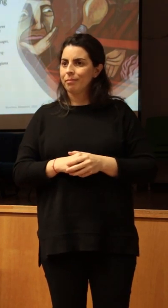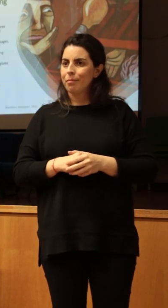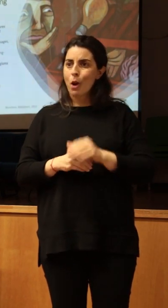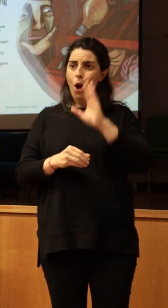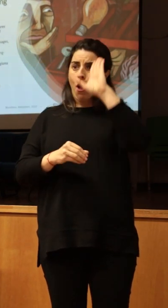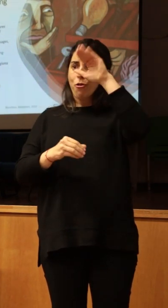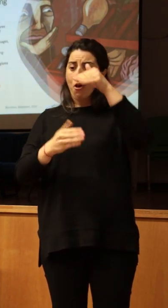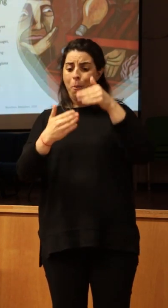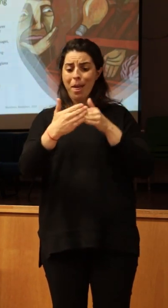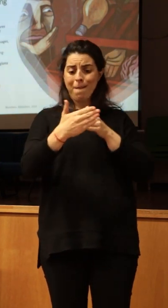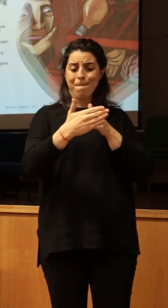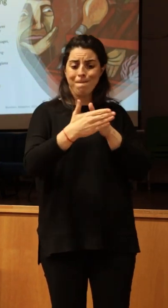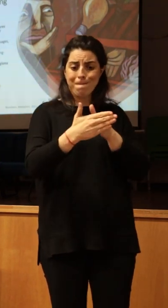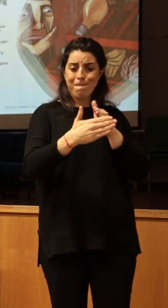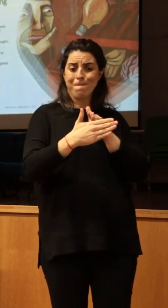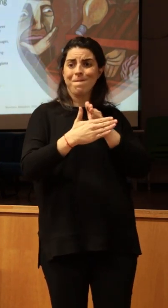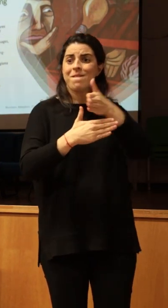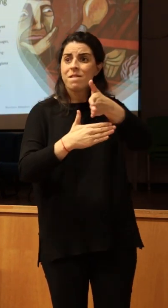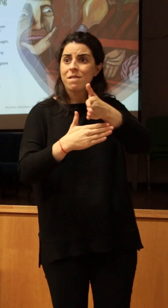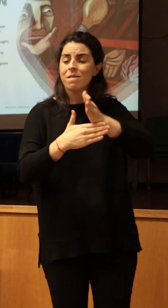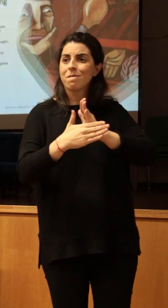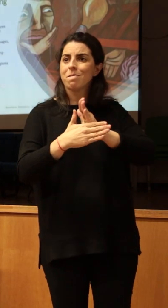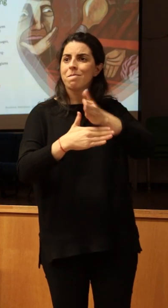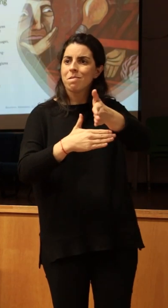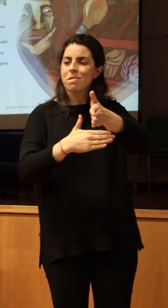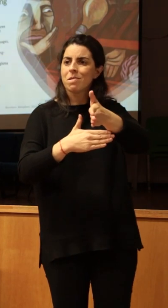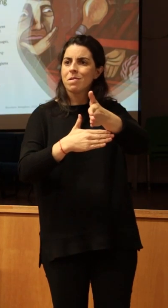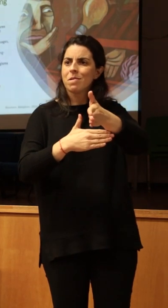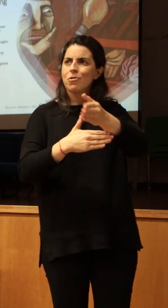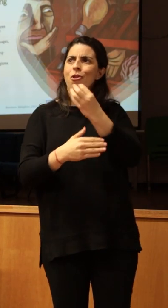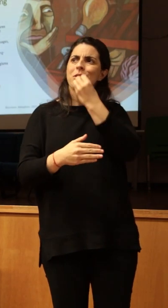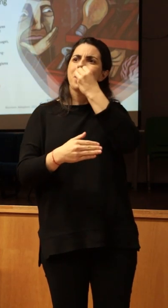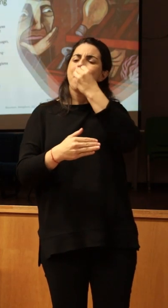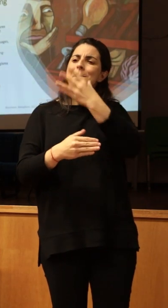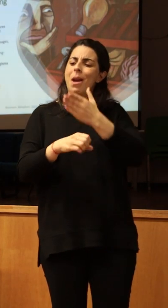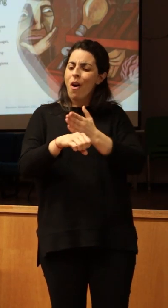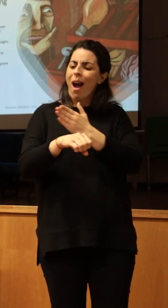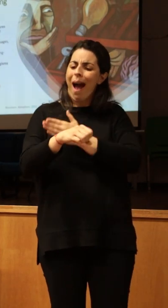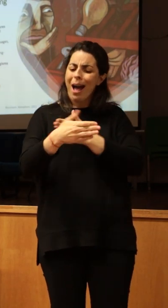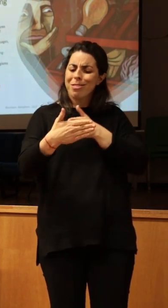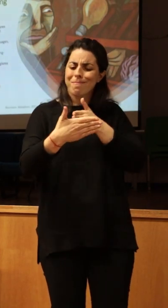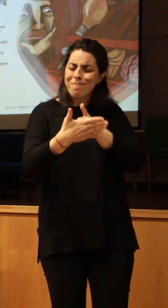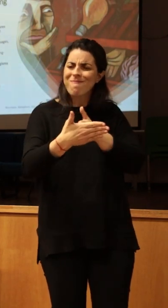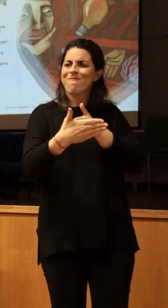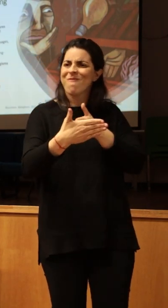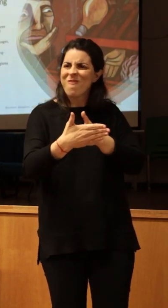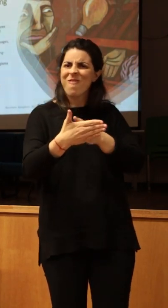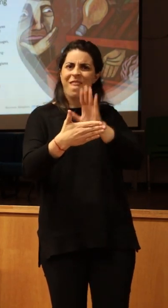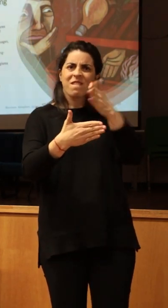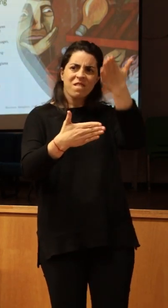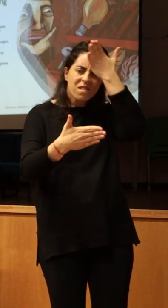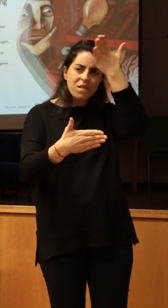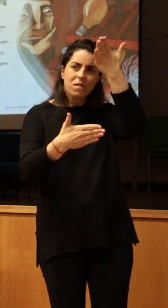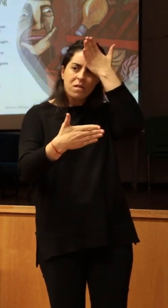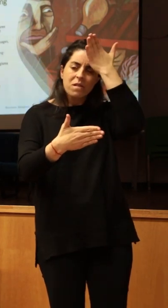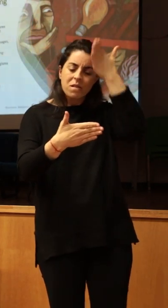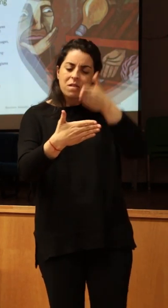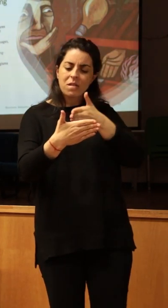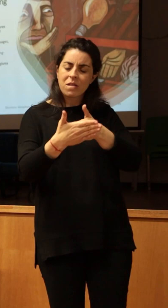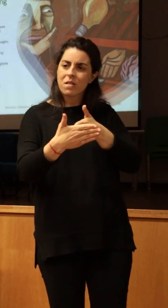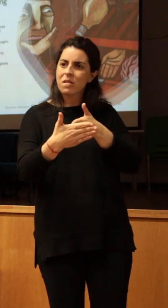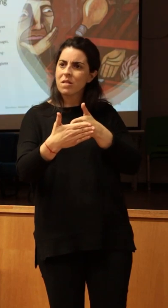poder traspasarla. Entonces, ¿qué podemos hacer en vez de darte contra la pared una y otra y otra y otra vez? Because we know that the brain